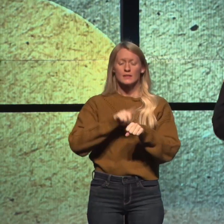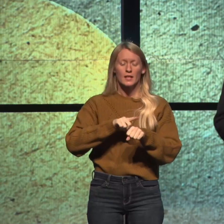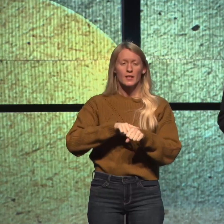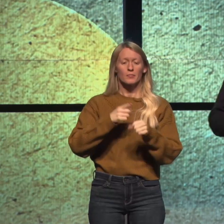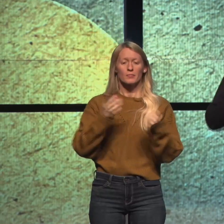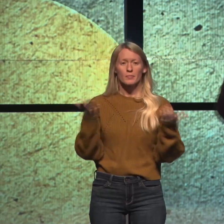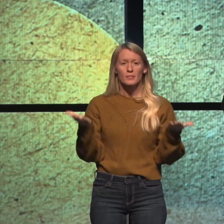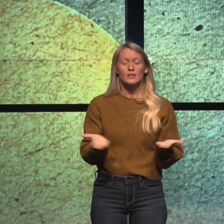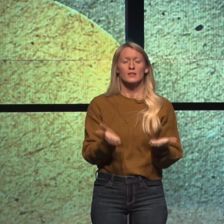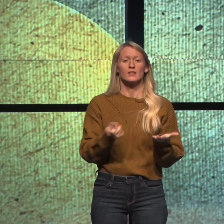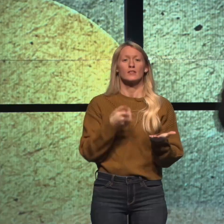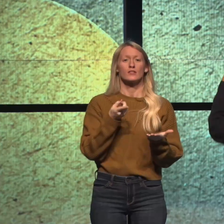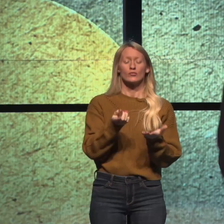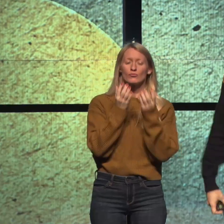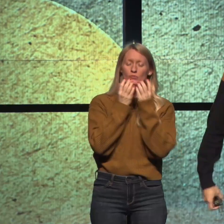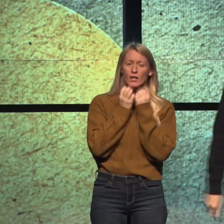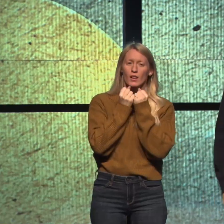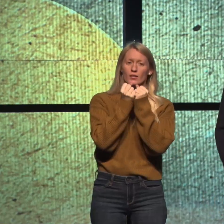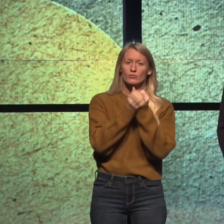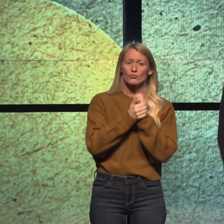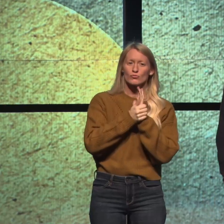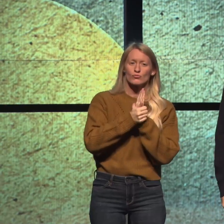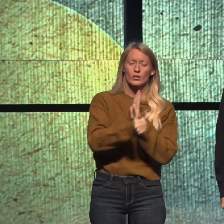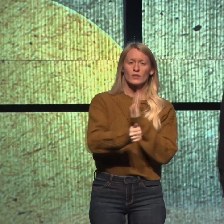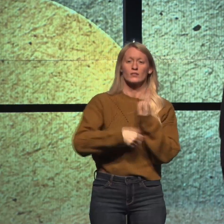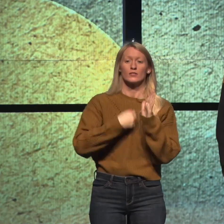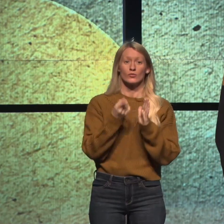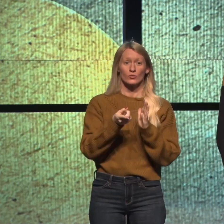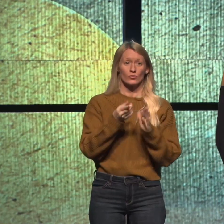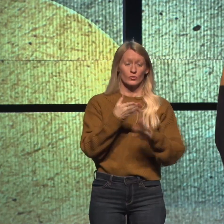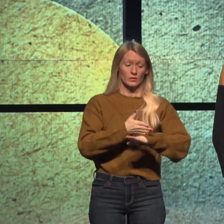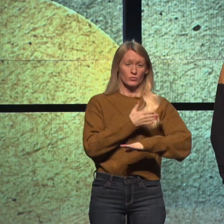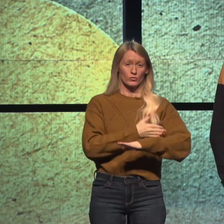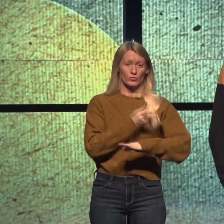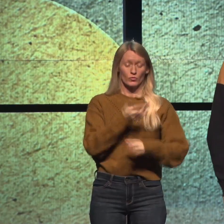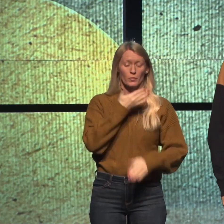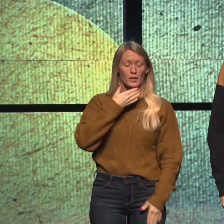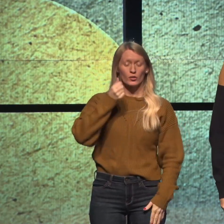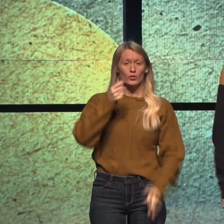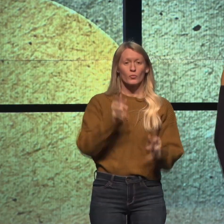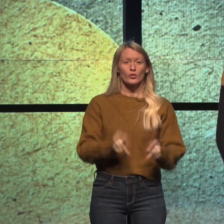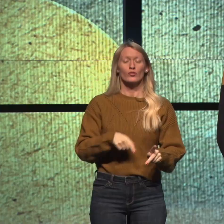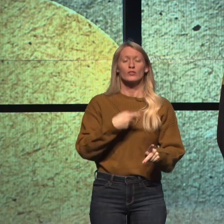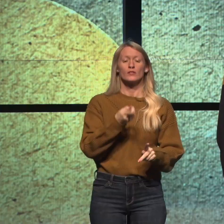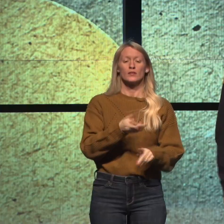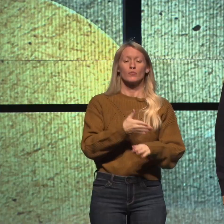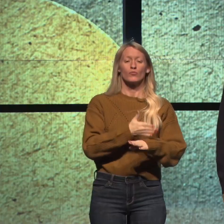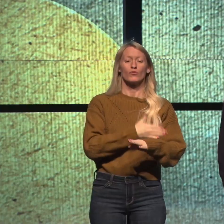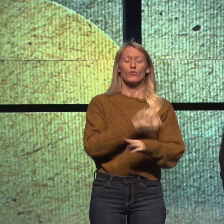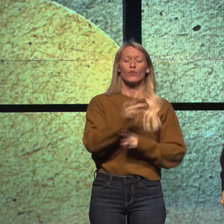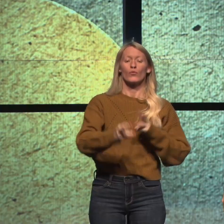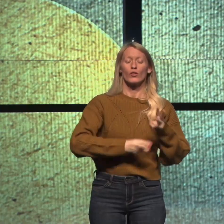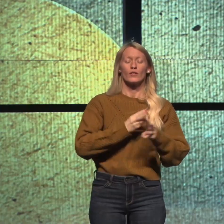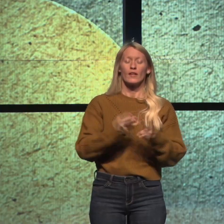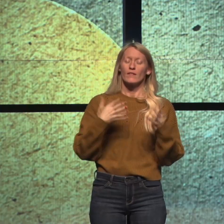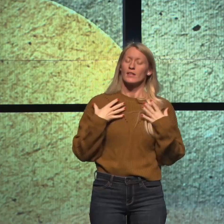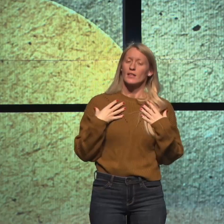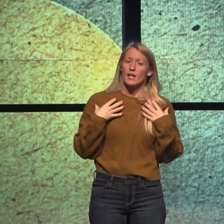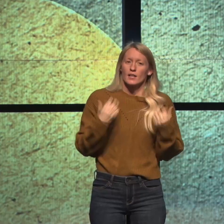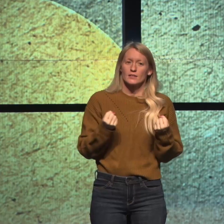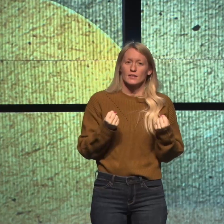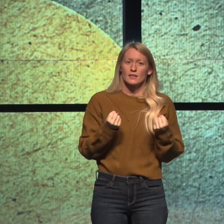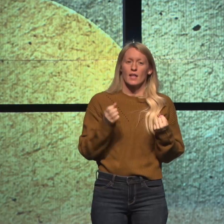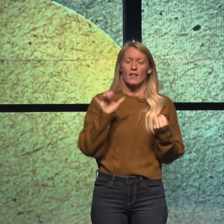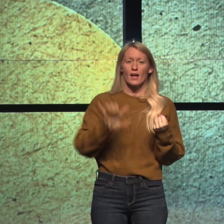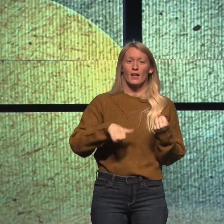and your treasure, and you can become a better person and you can make the world a better place, and you have confidence in that? As we launch into our annual